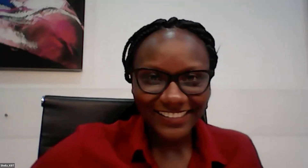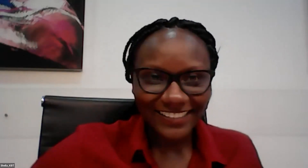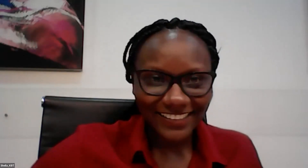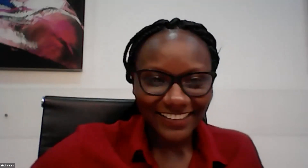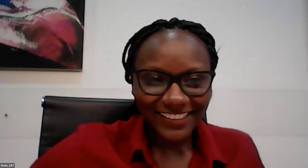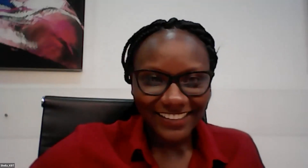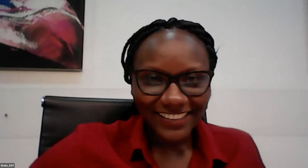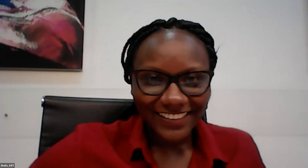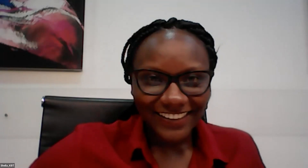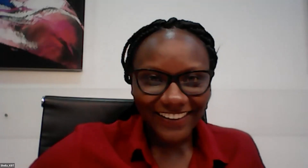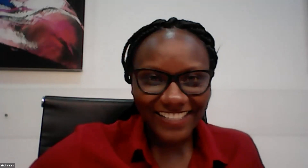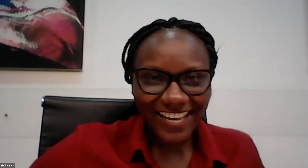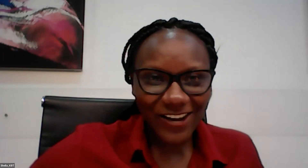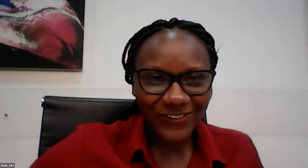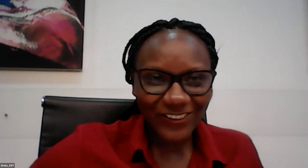1.